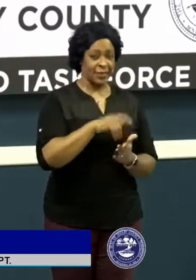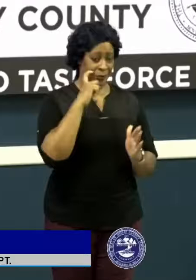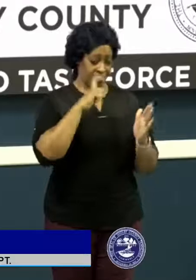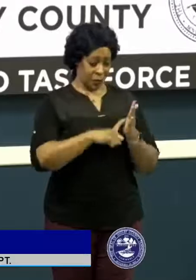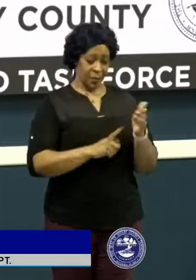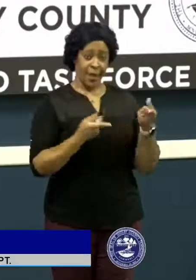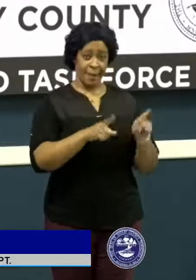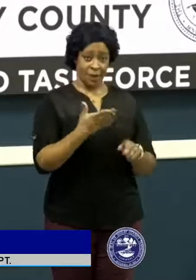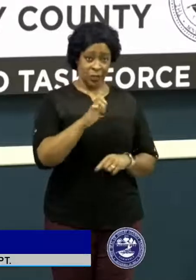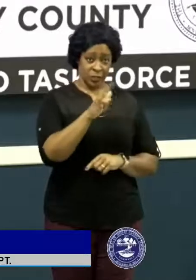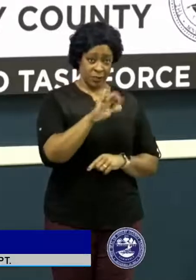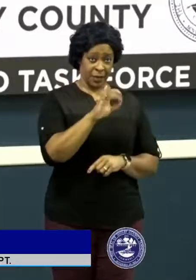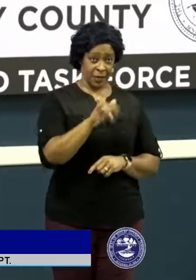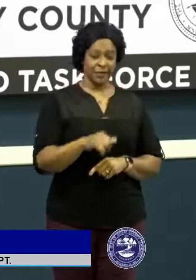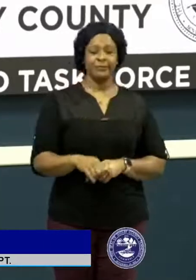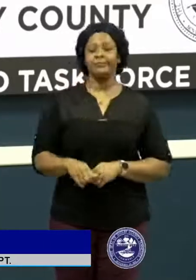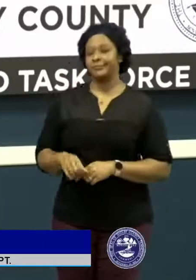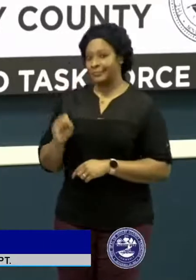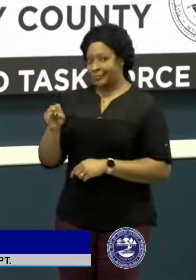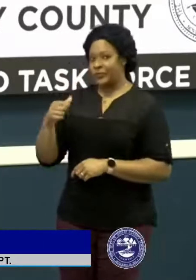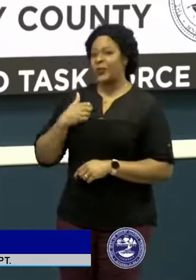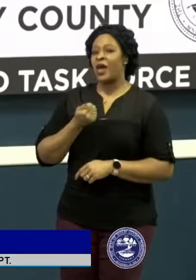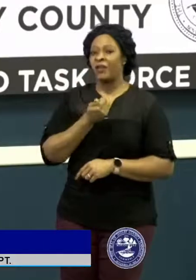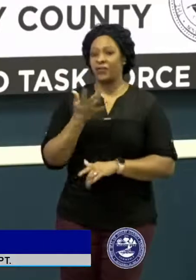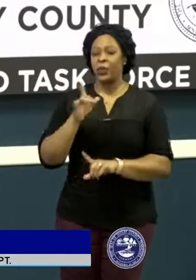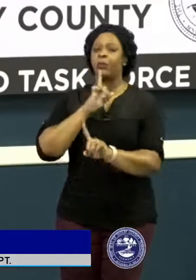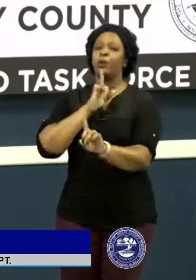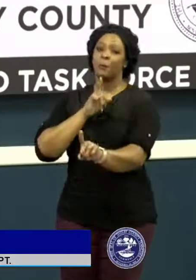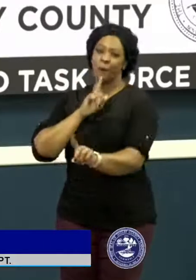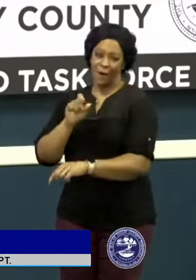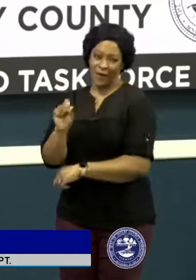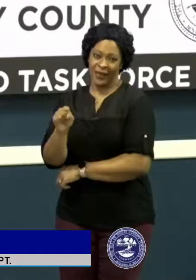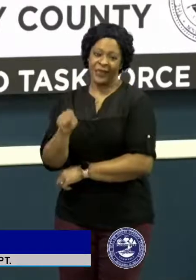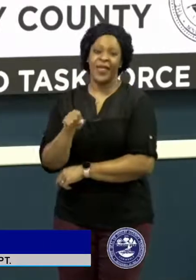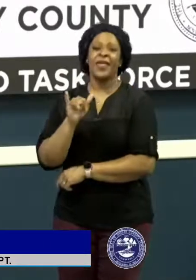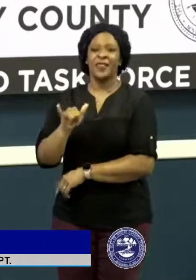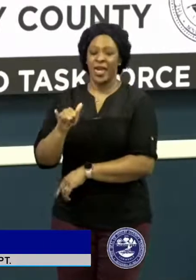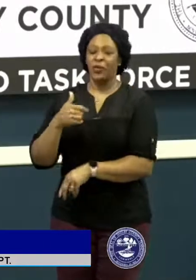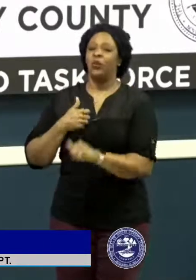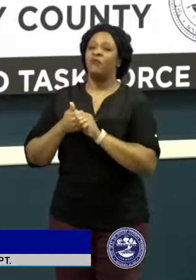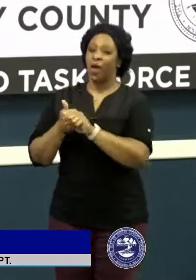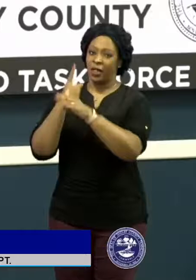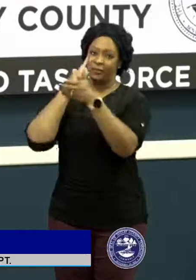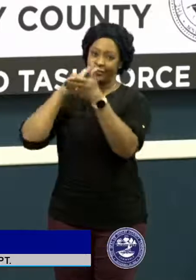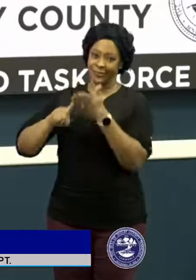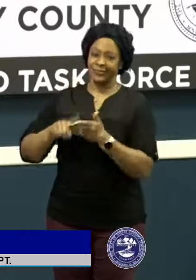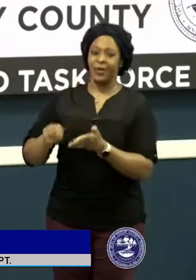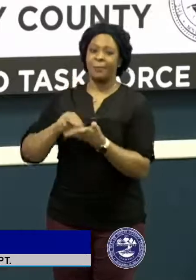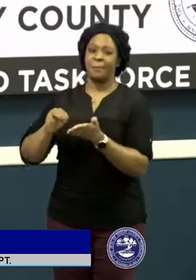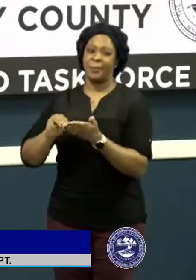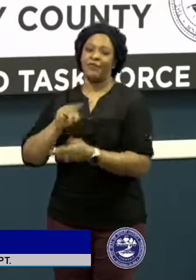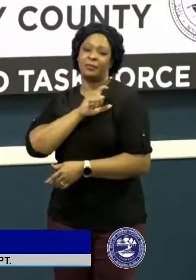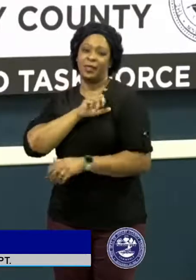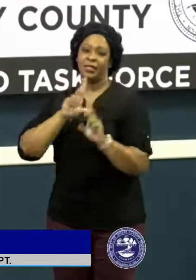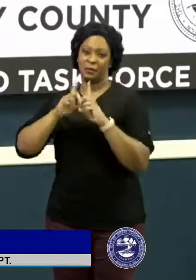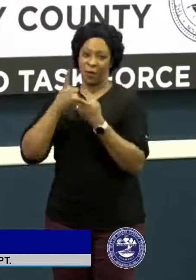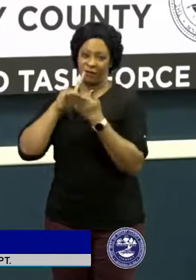County? We have had a few reports, and those are being followed up by the Memphis Police